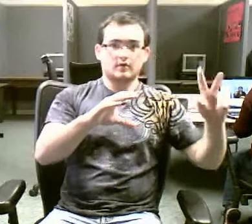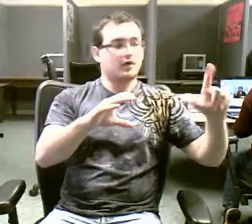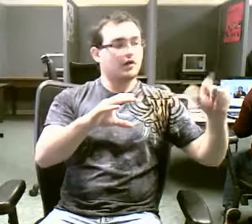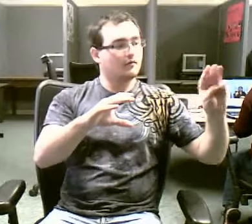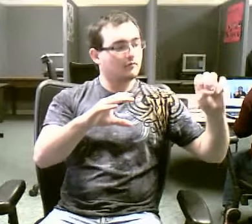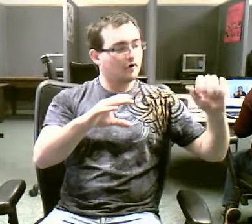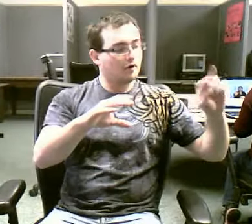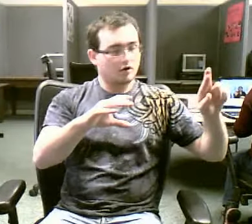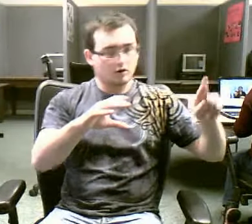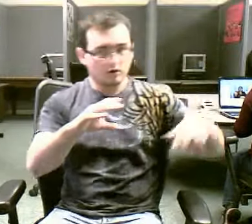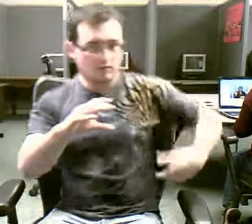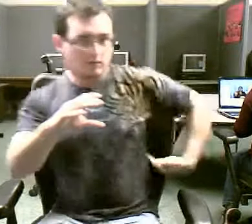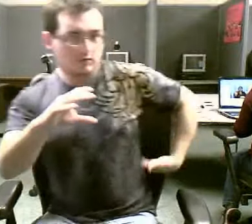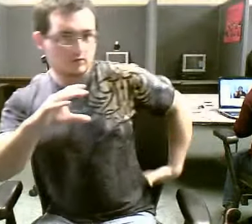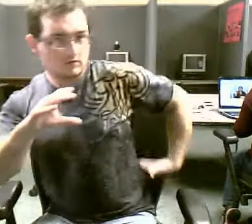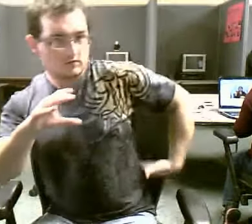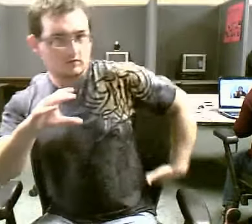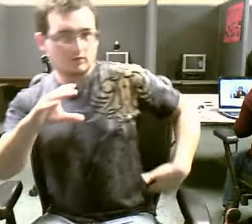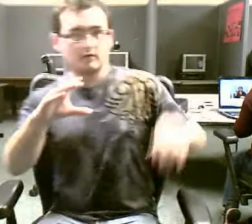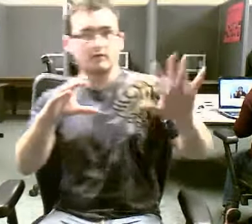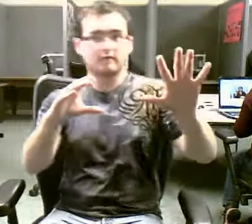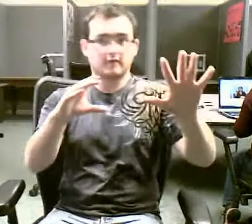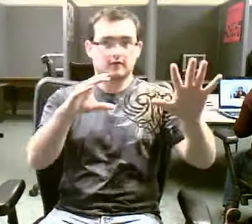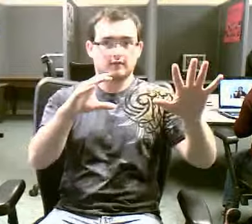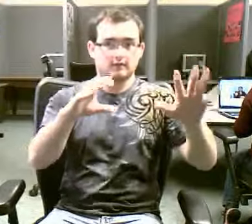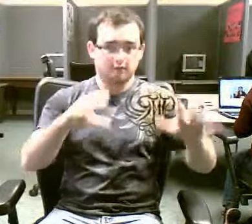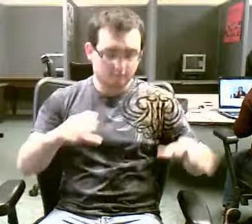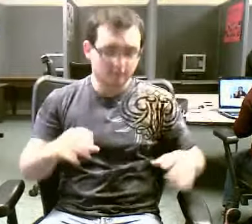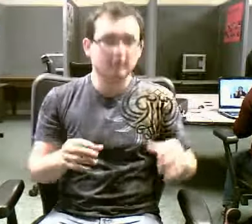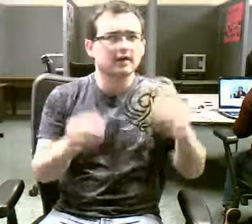4. Sacral vertebrae, 5 bones.